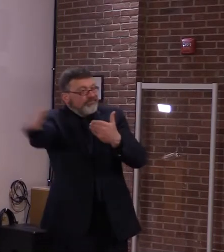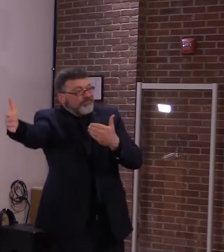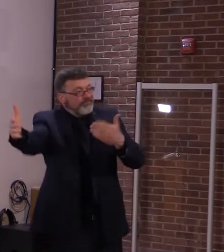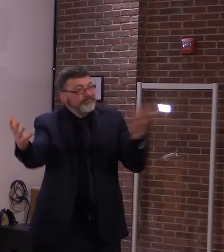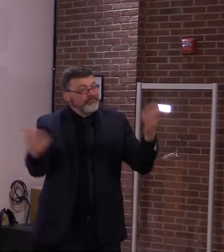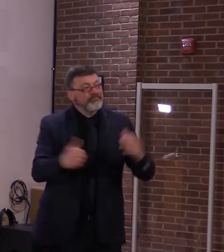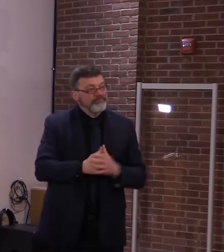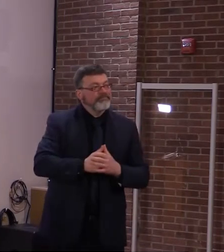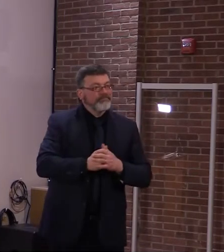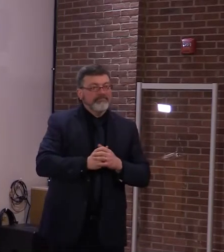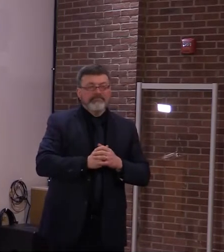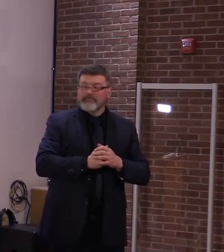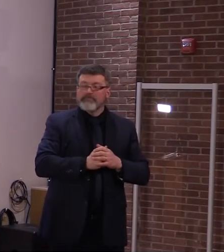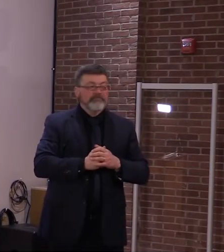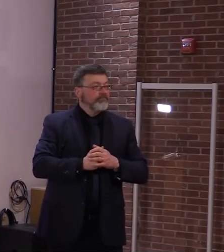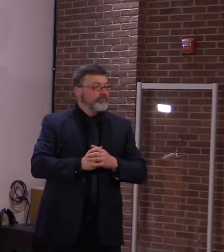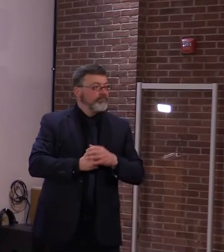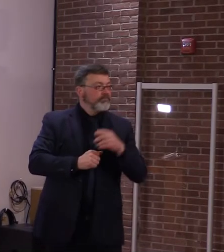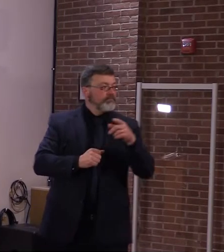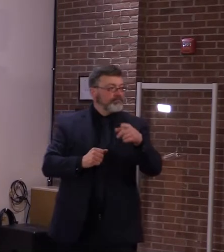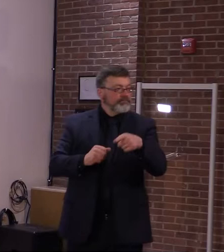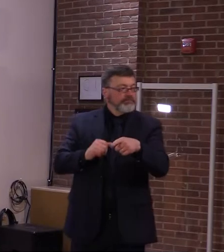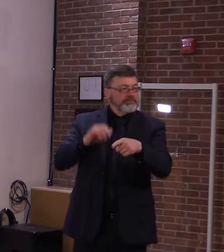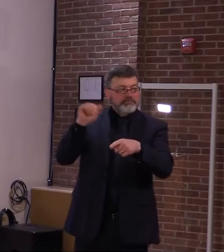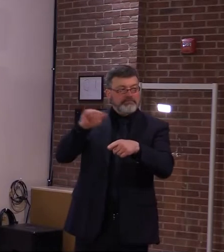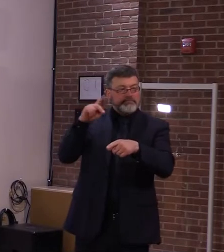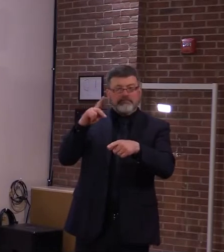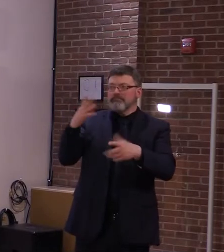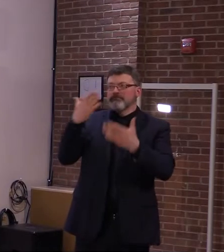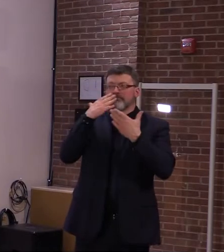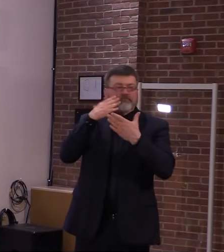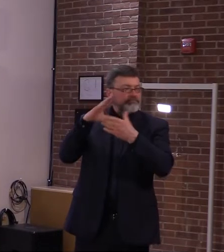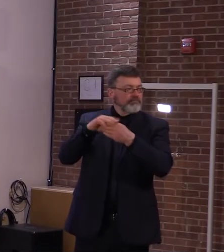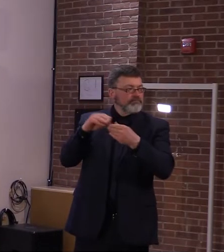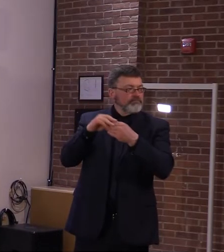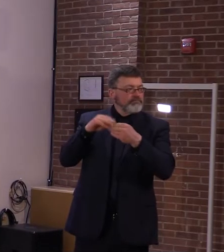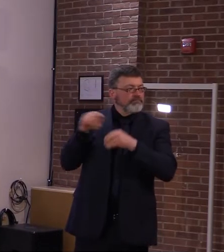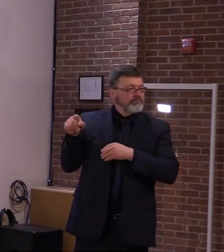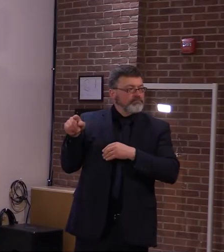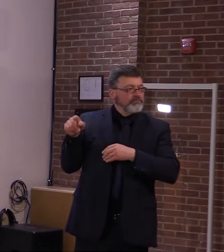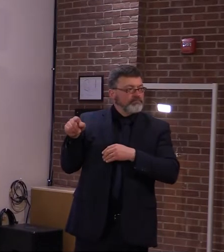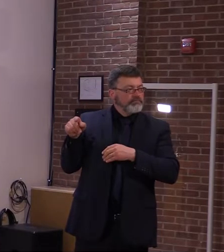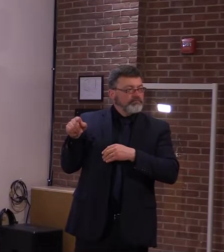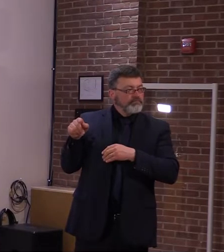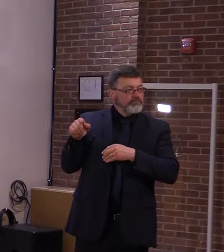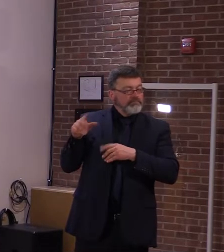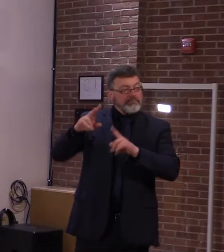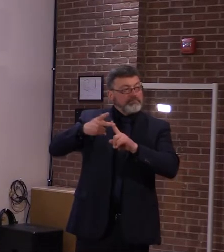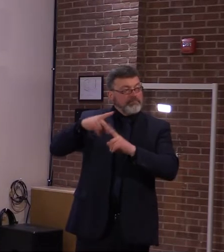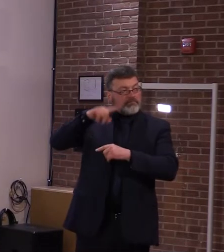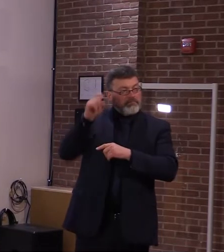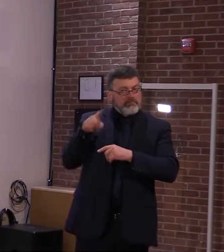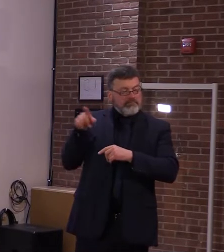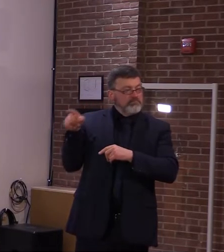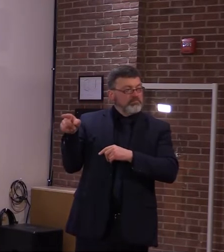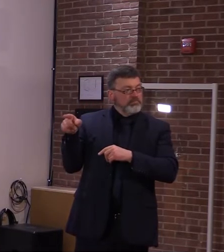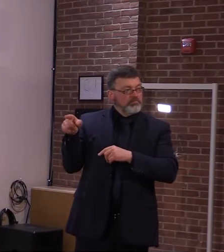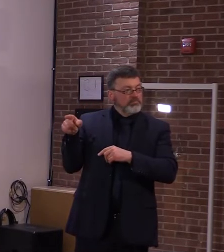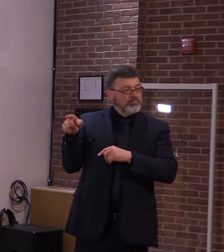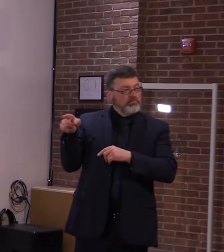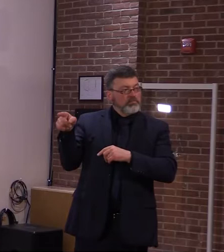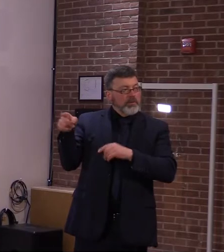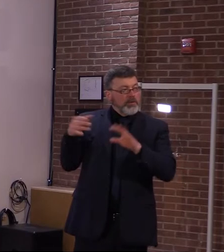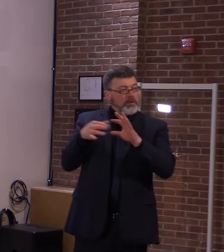Okay, and then also, thank you for that. You mentioned earlier that you'd like to see, or the health department would like to see, more young people